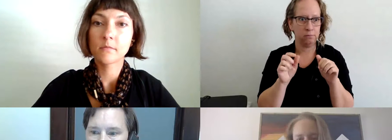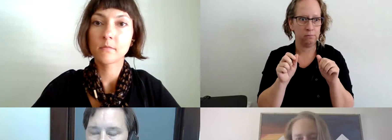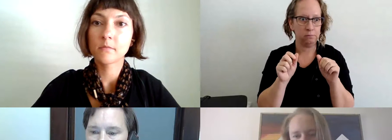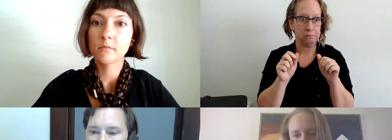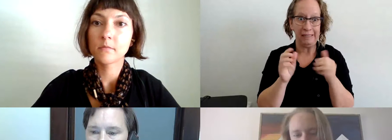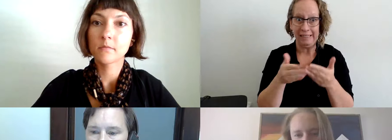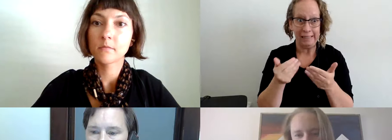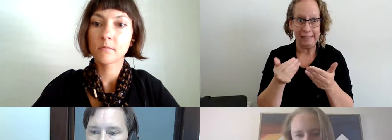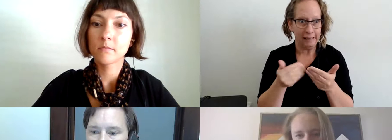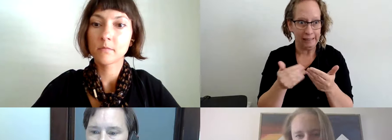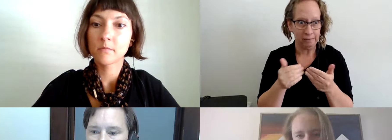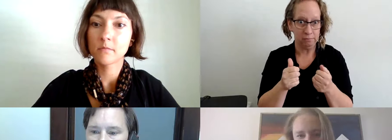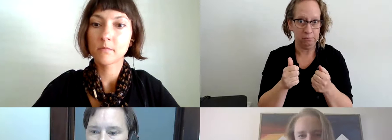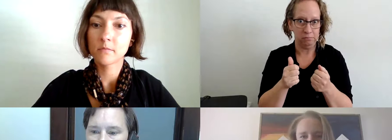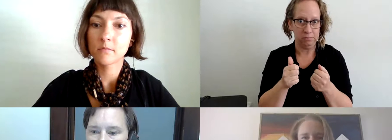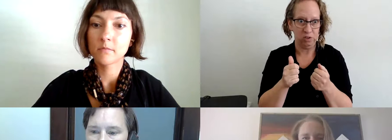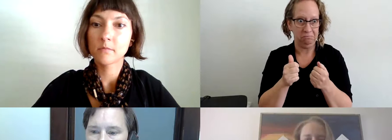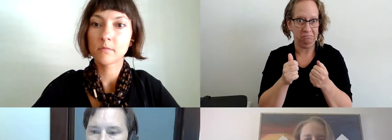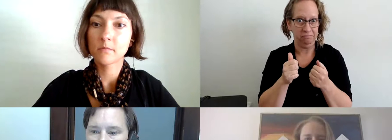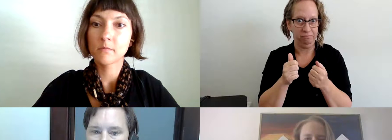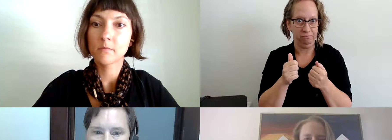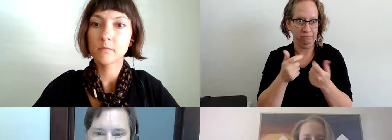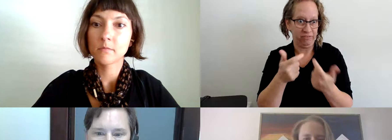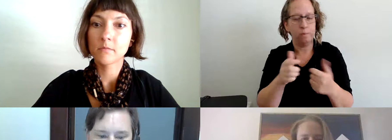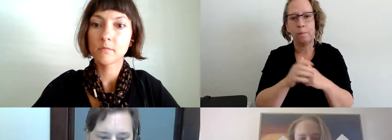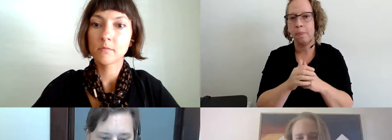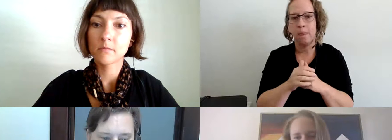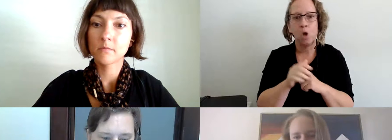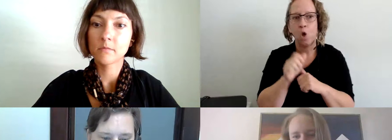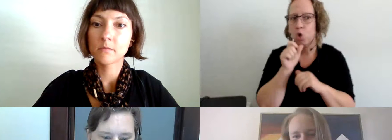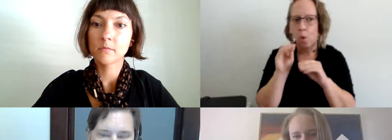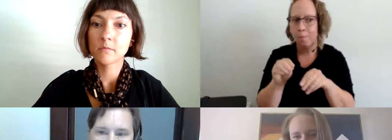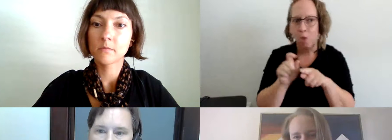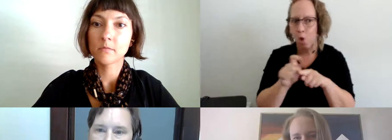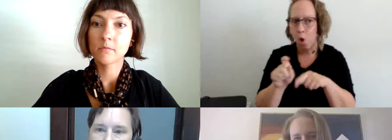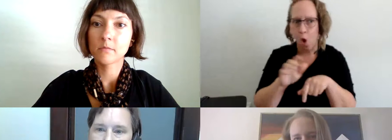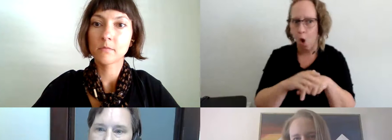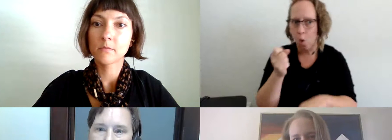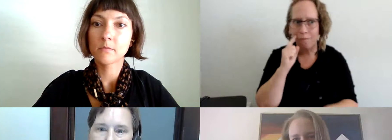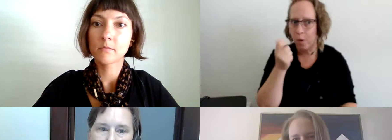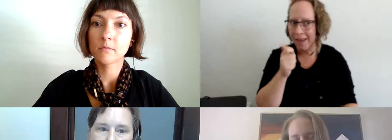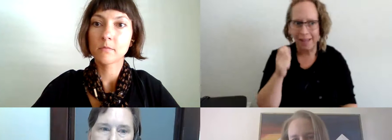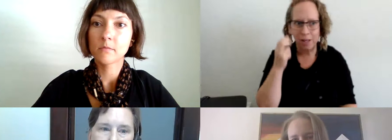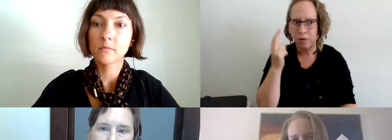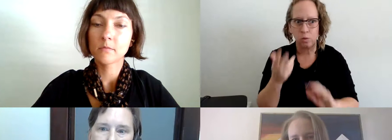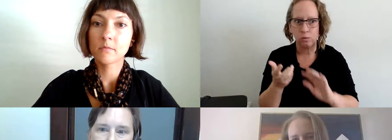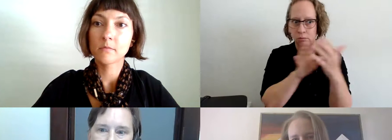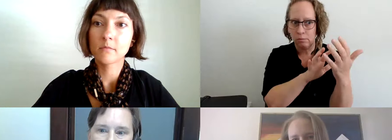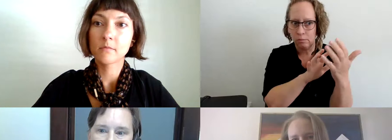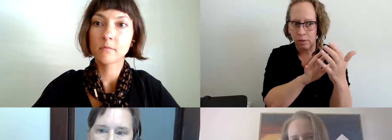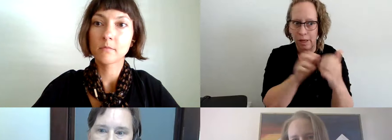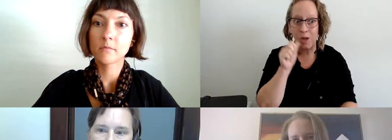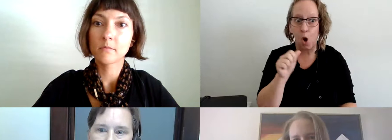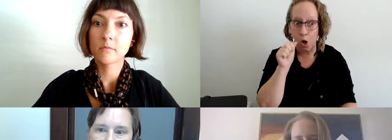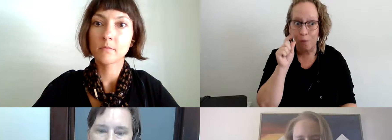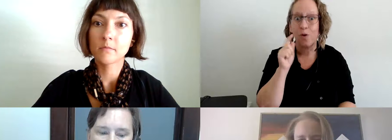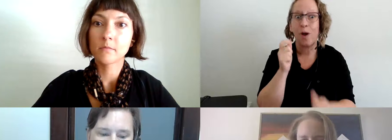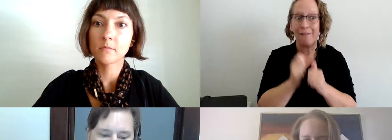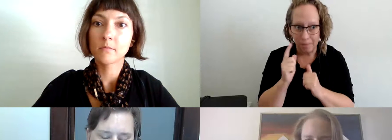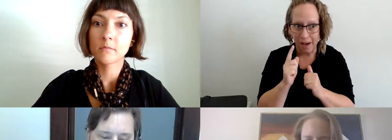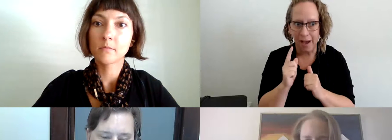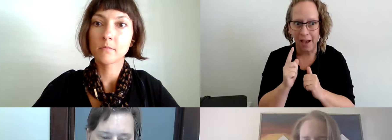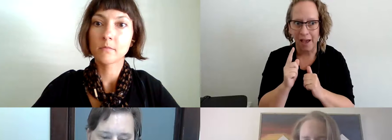easily, you can see them easily. Do not put the call on hold for any reason, as it will disrupt the audio for everyone.